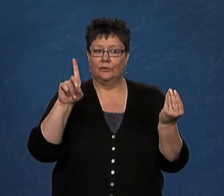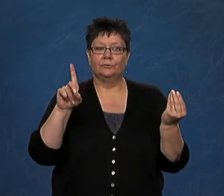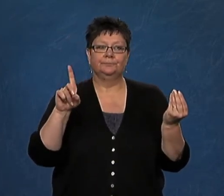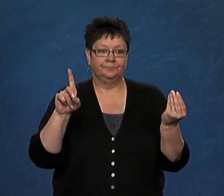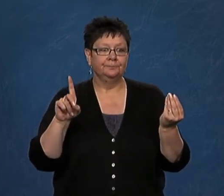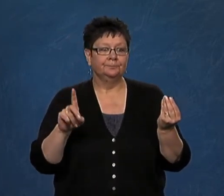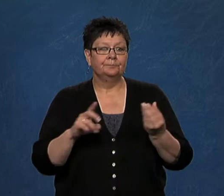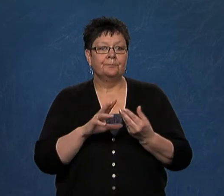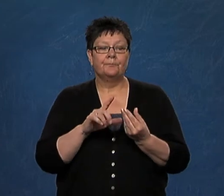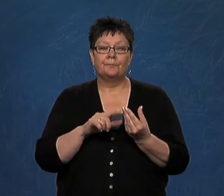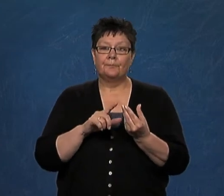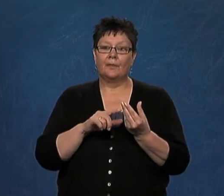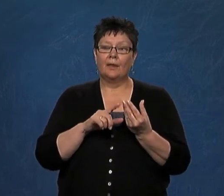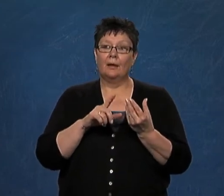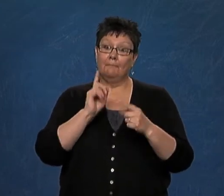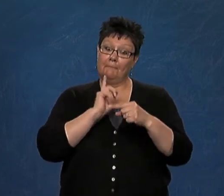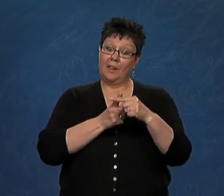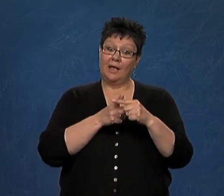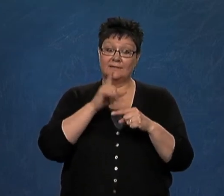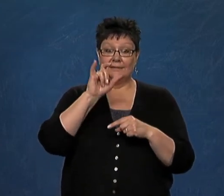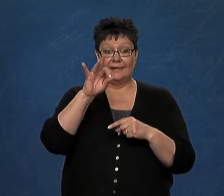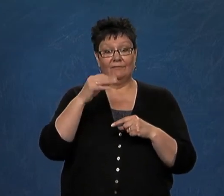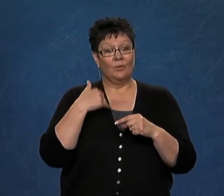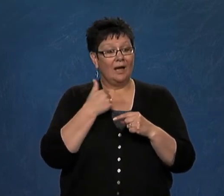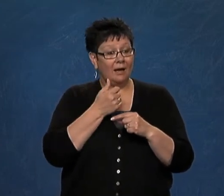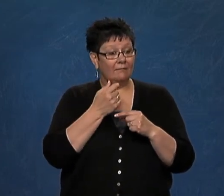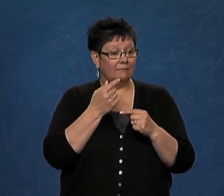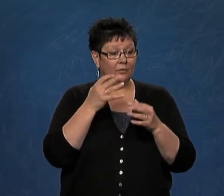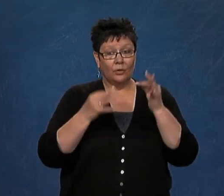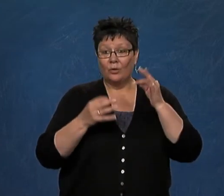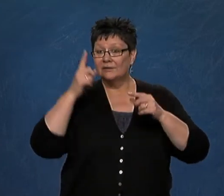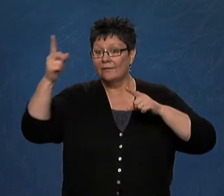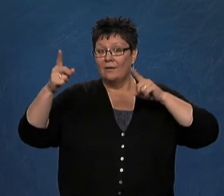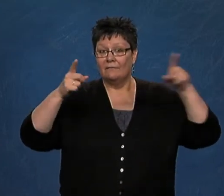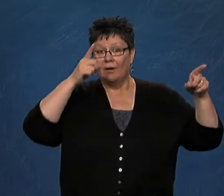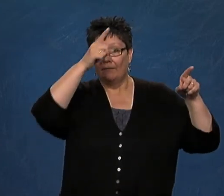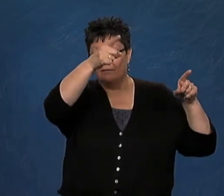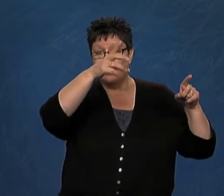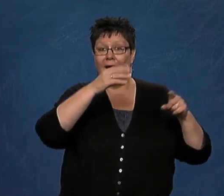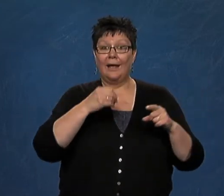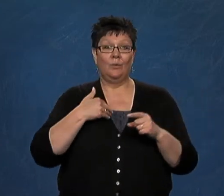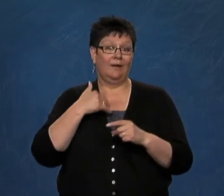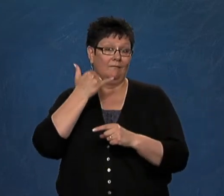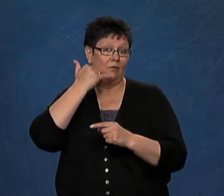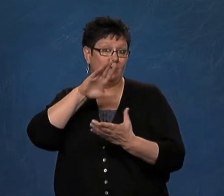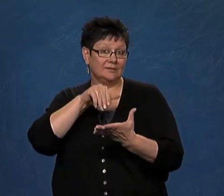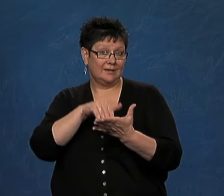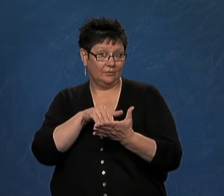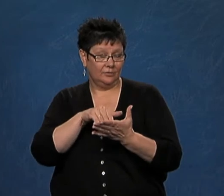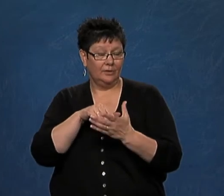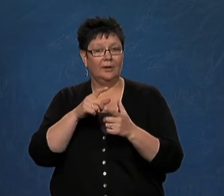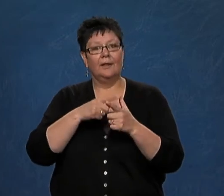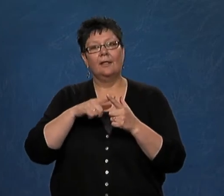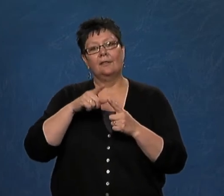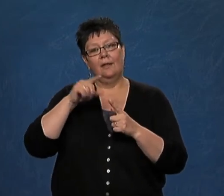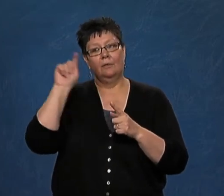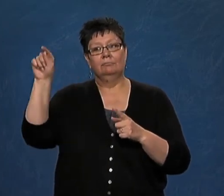can retain as record. Also, if you have the courts too far